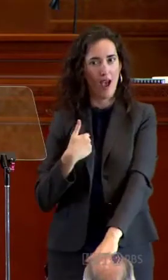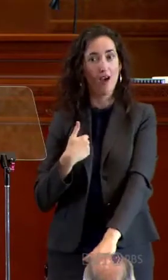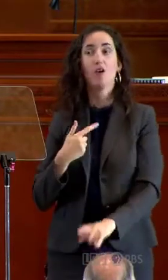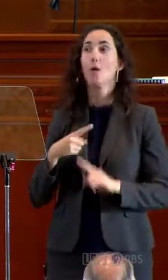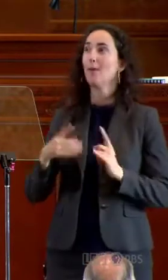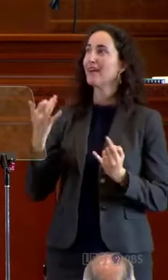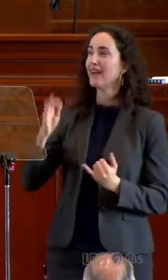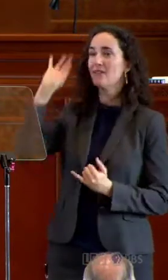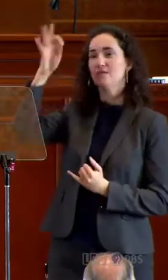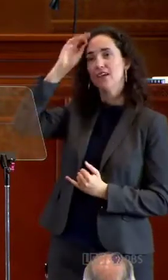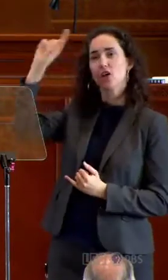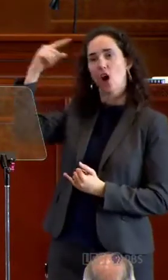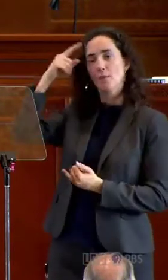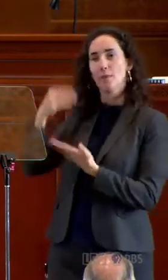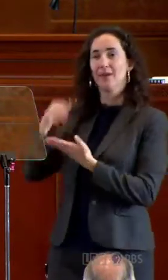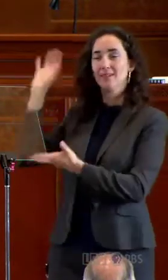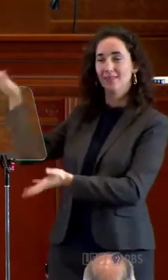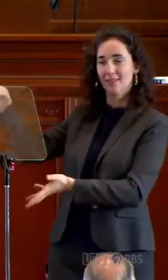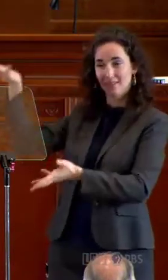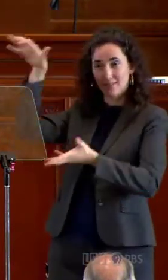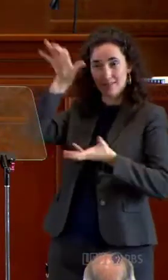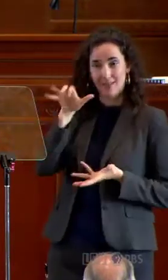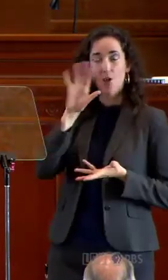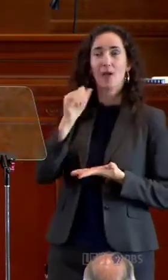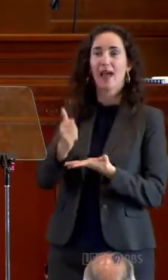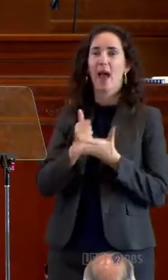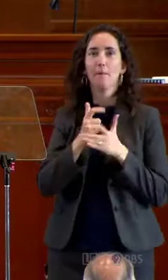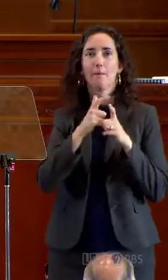receiving from the federal government will allow us to catapult big